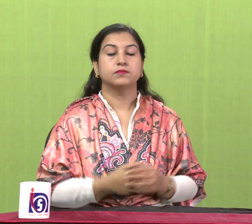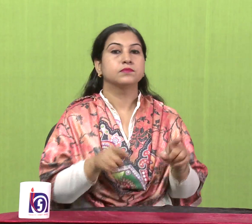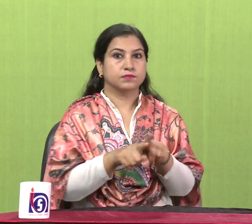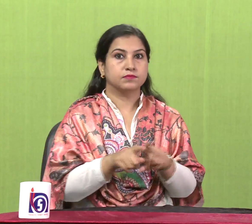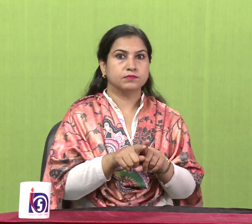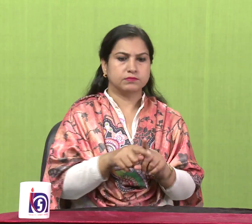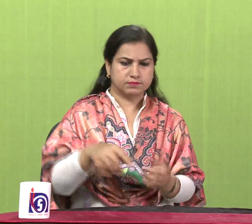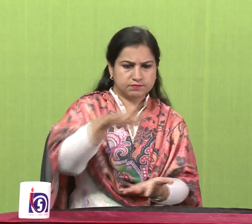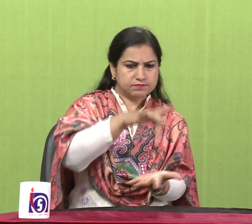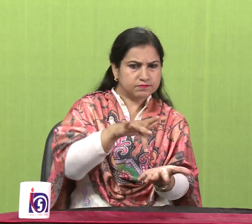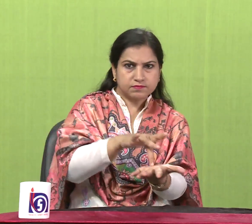regional development,